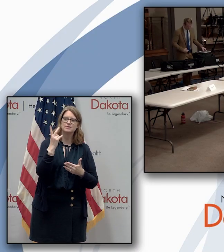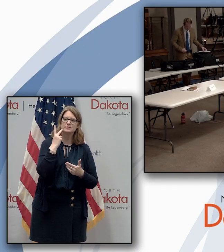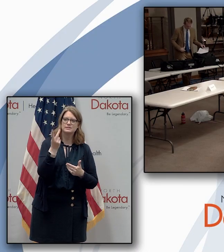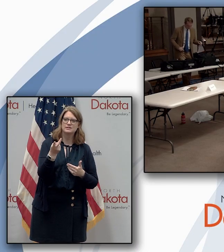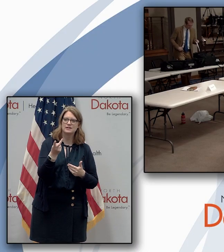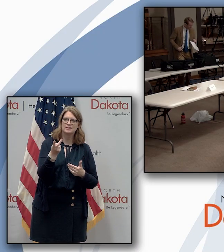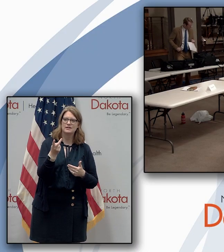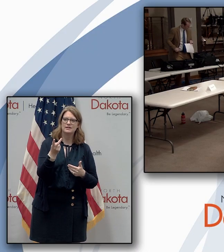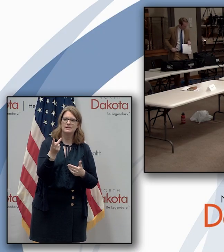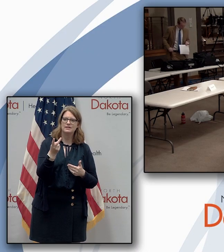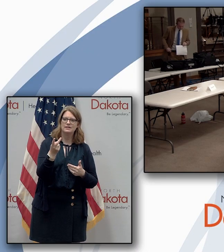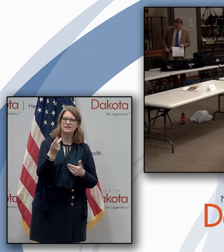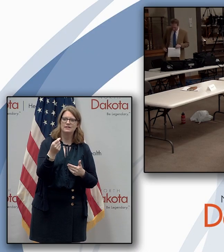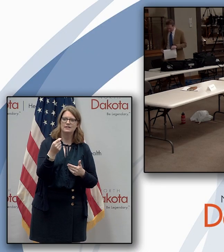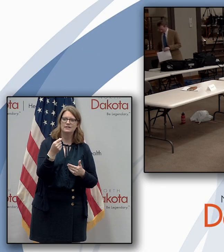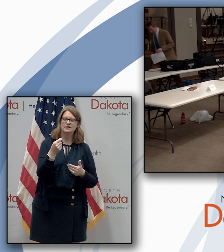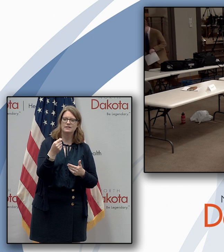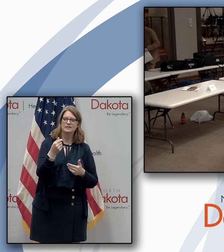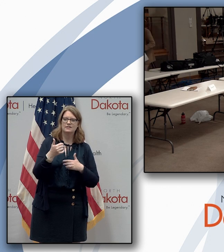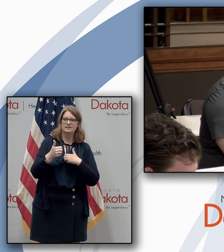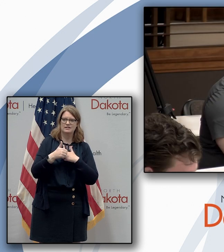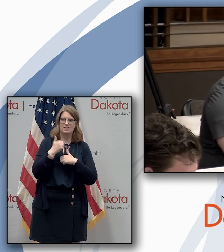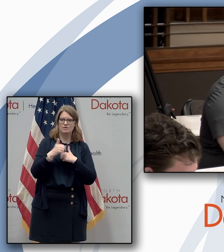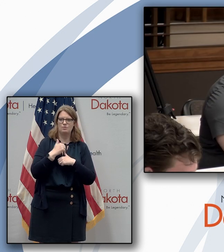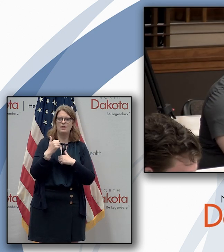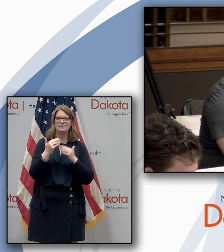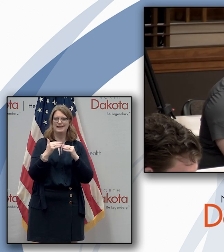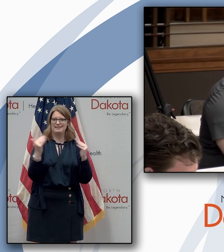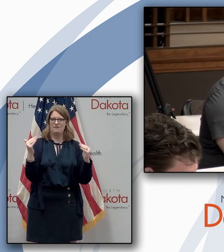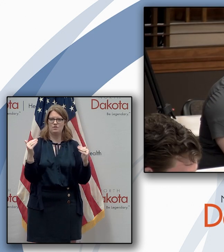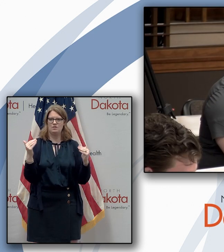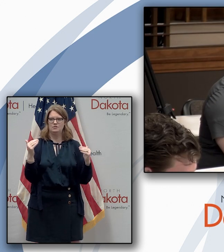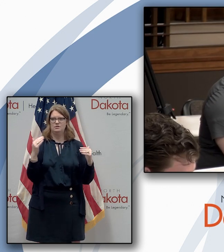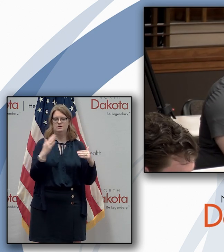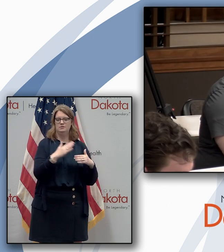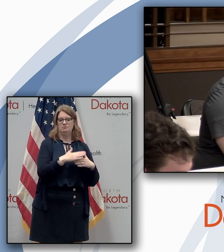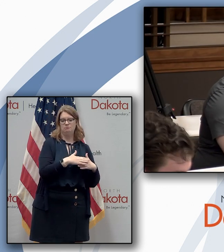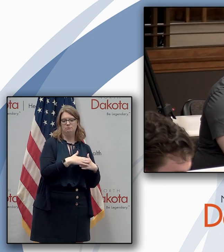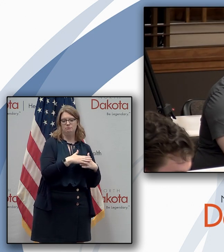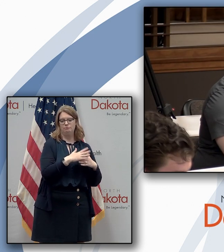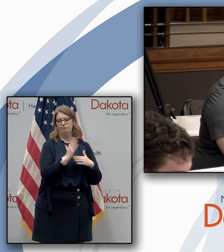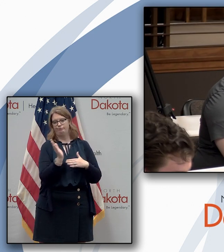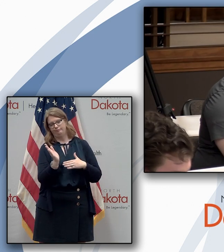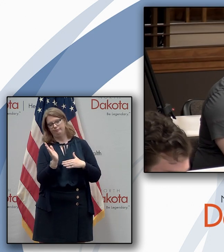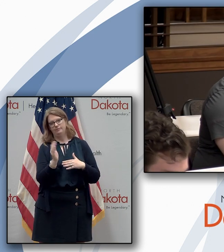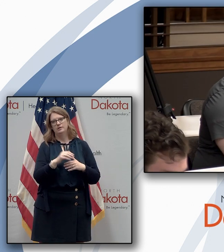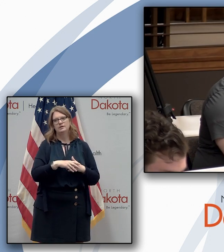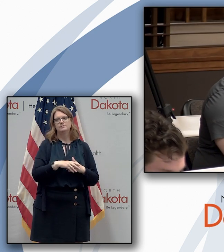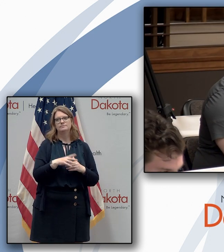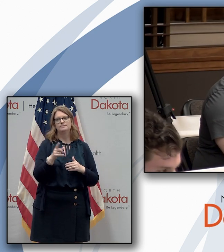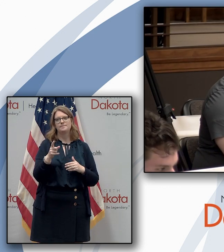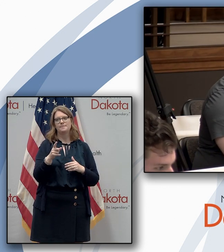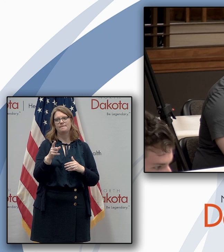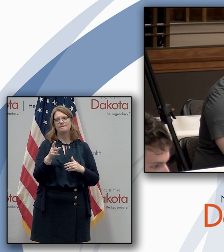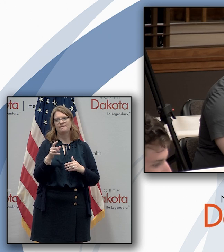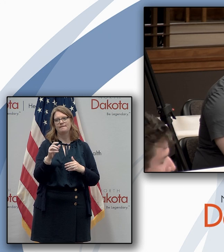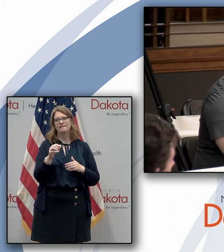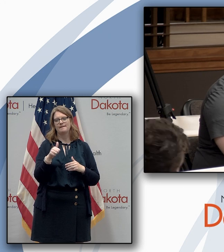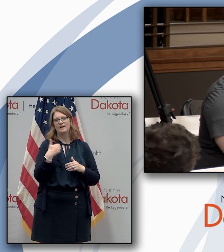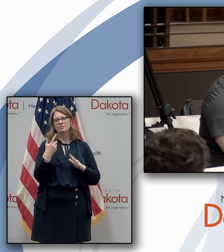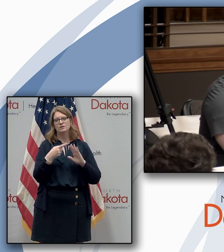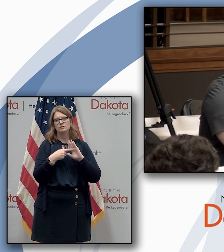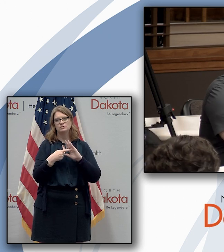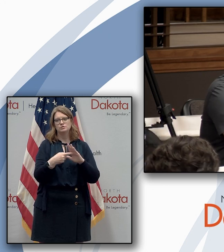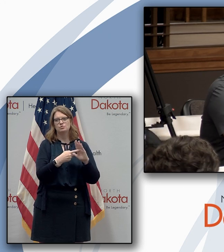the threat level index used. Was wondering, since then, have anybody shown their concerns